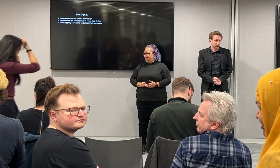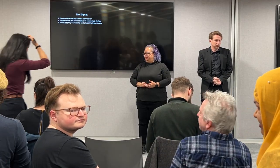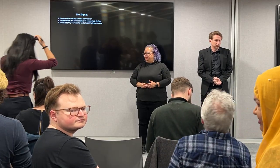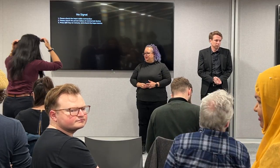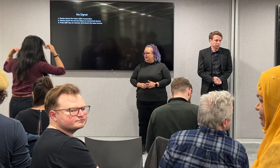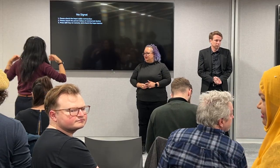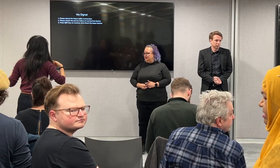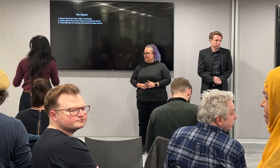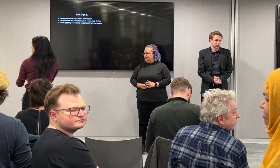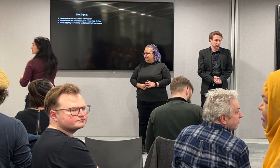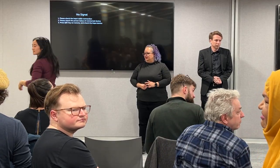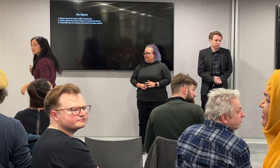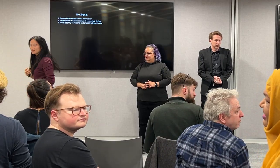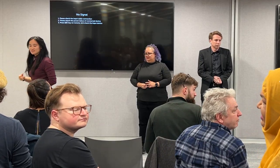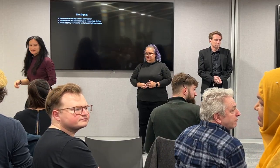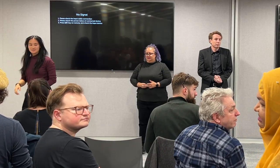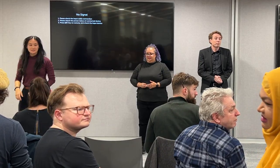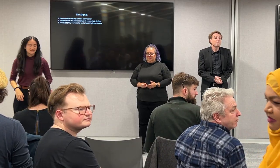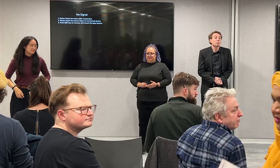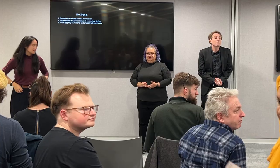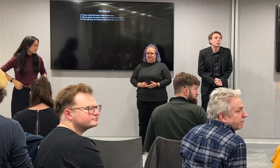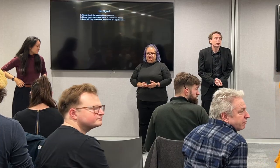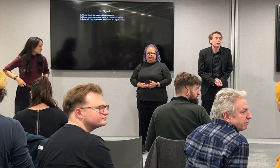Yes, should it work?